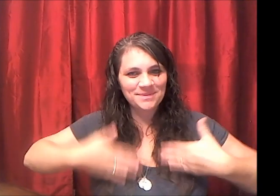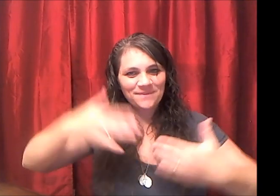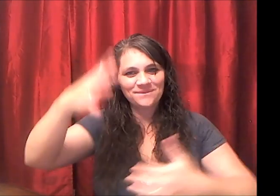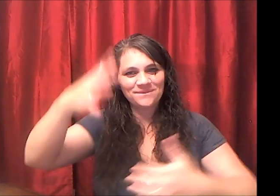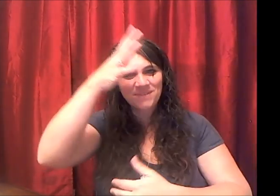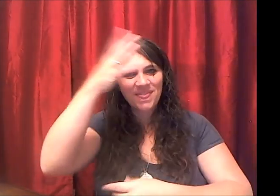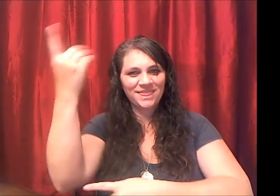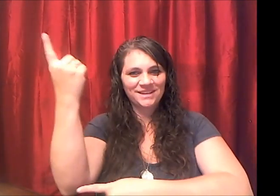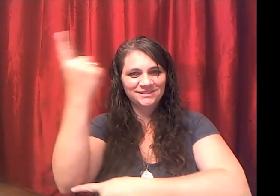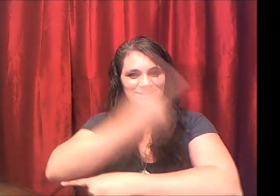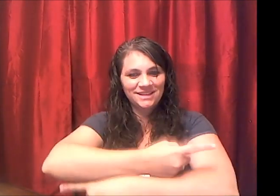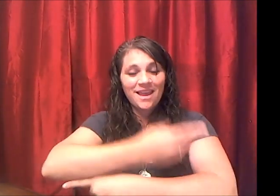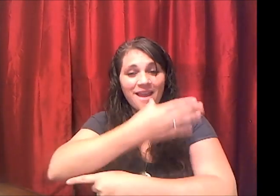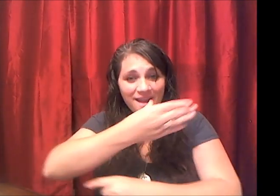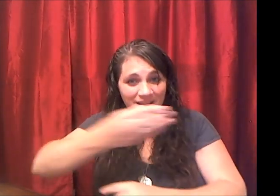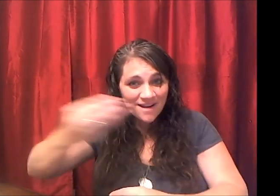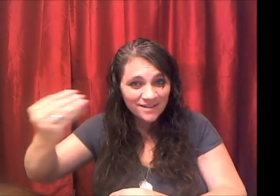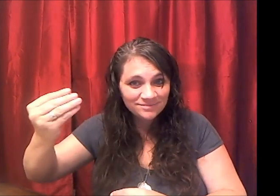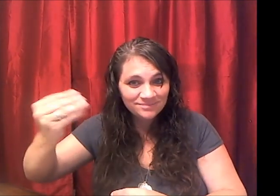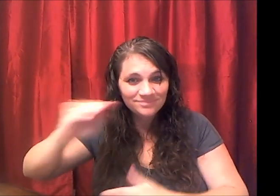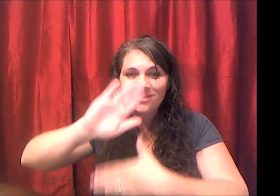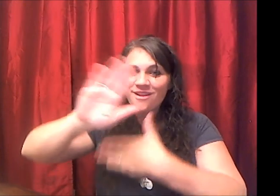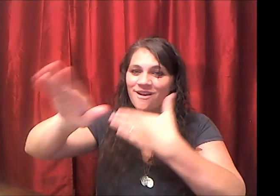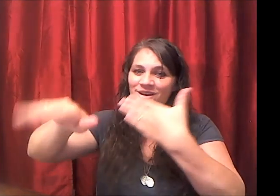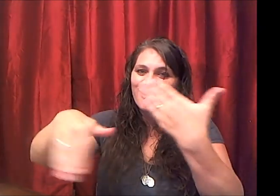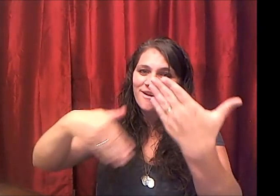So, I just got